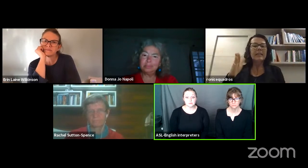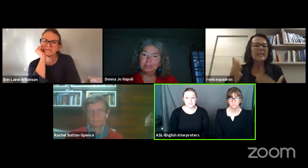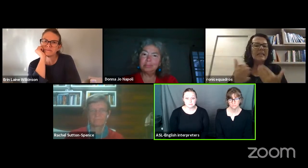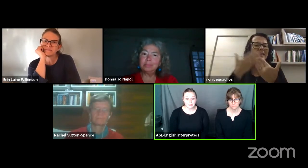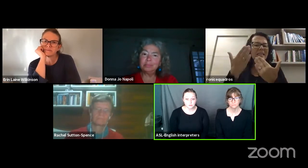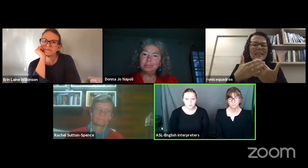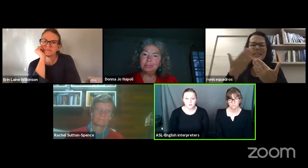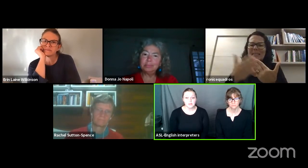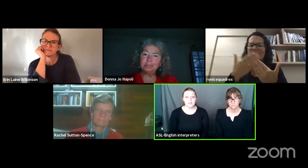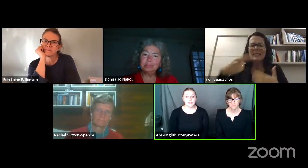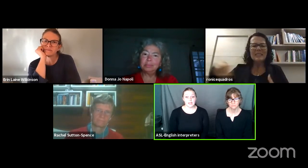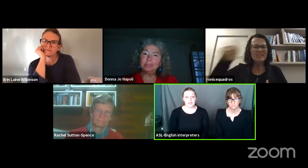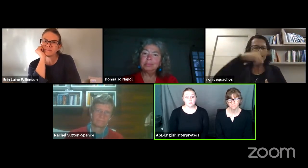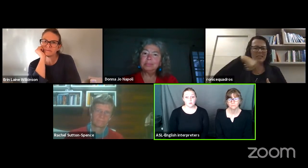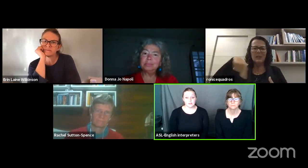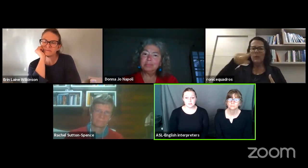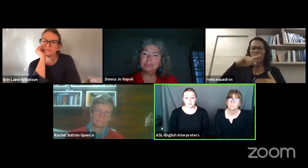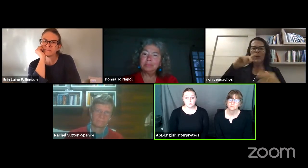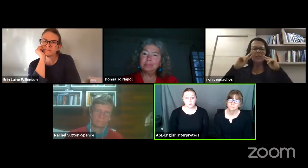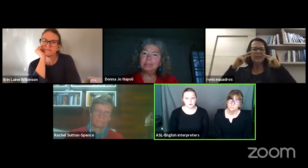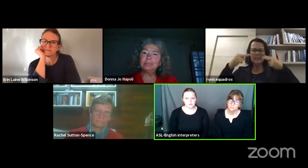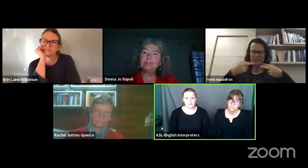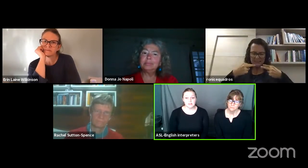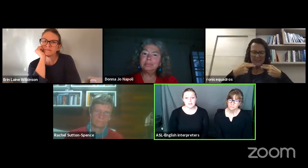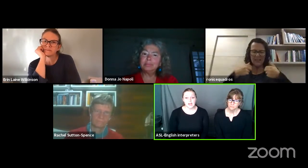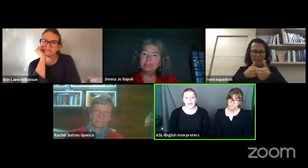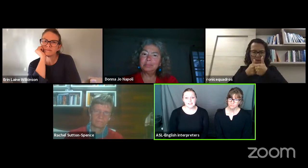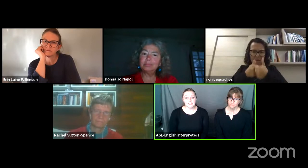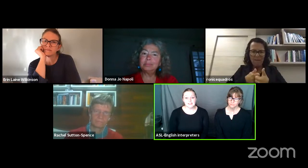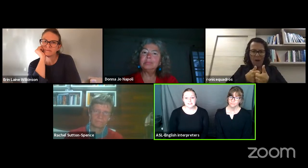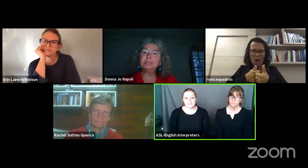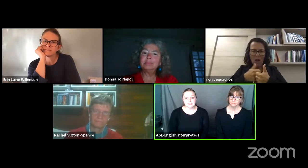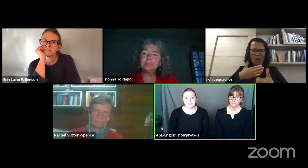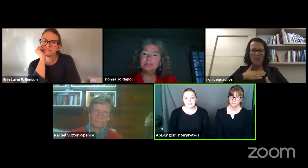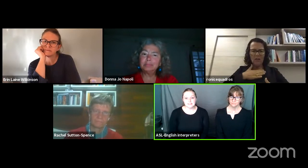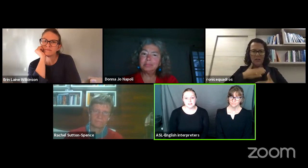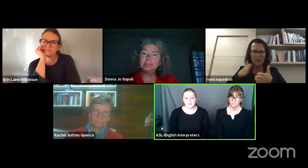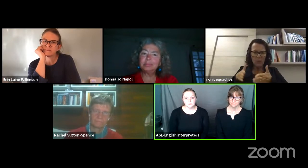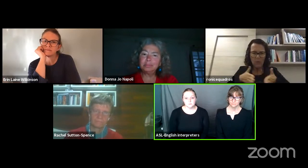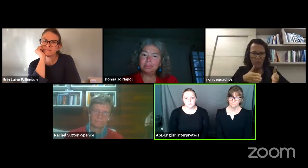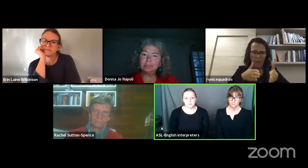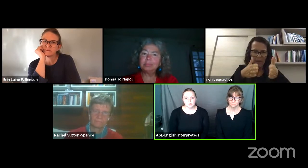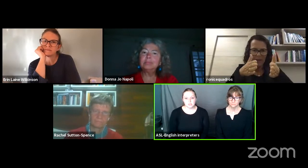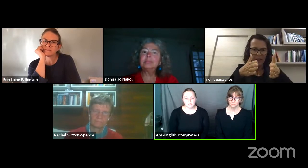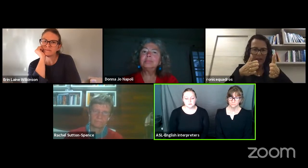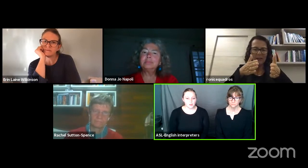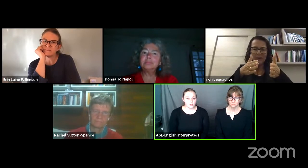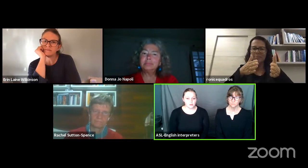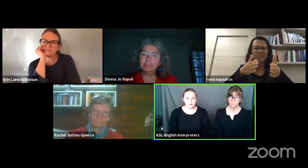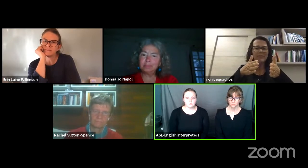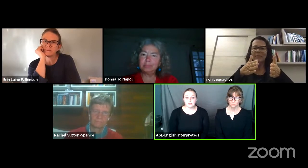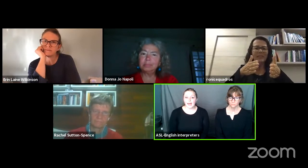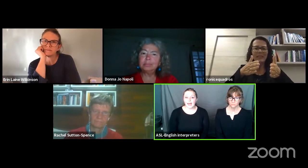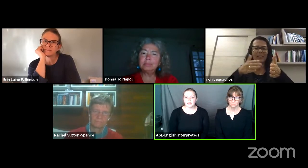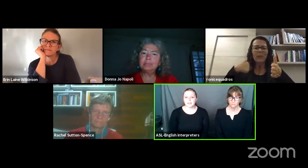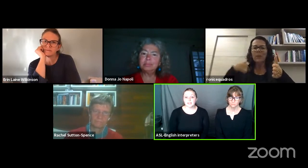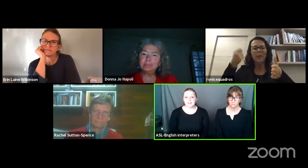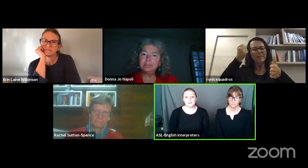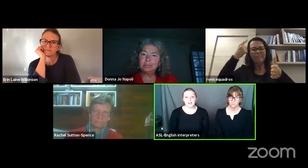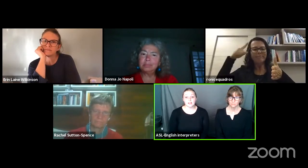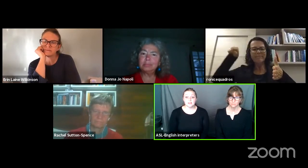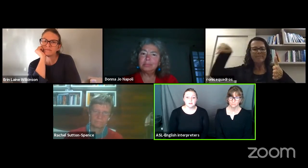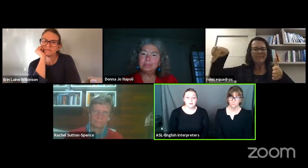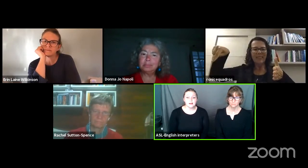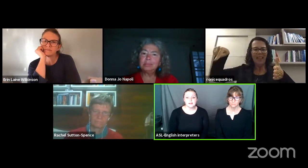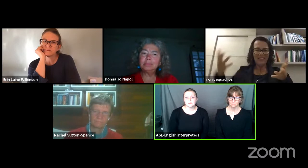need to be respectful and willing to work. I think it's easy to just follow your own path